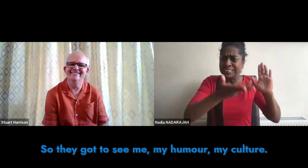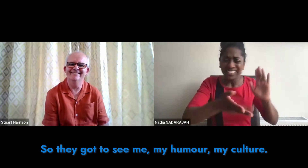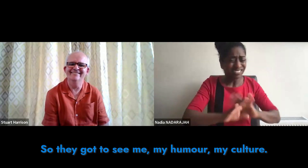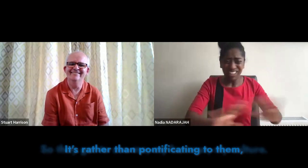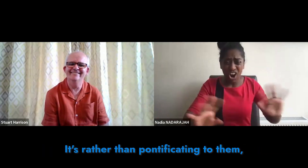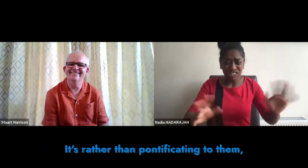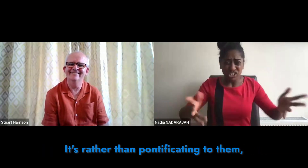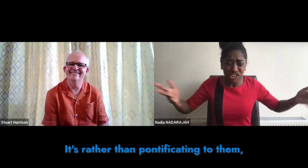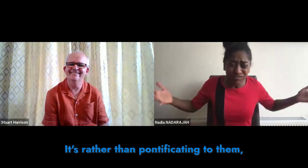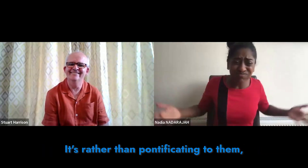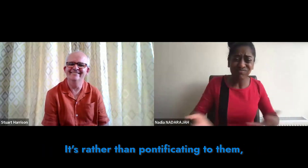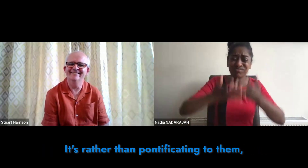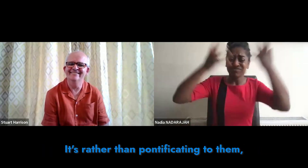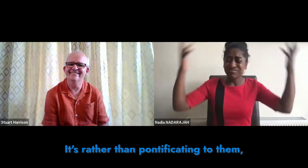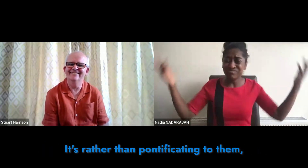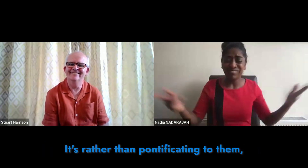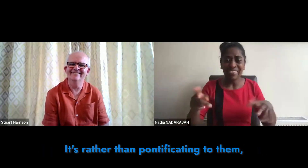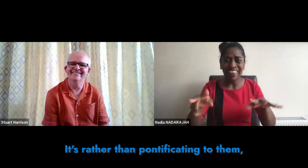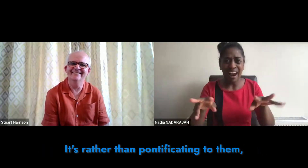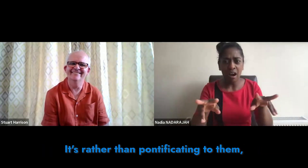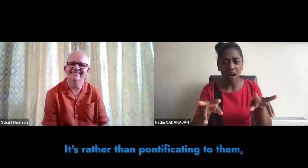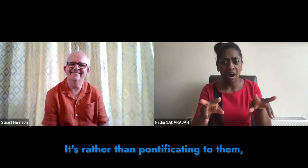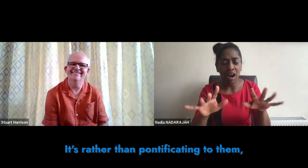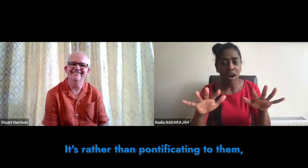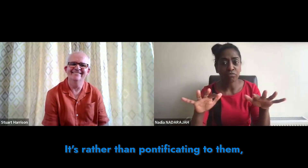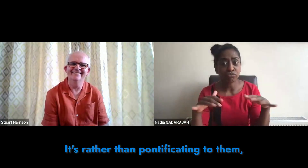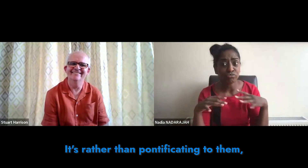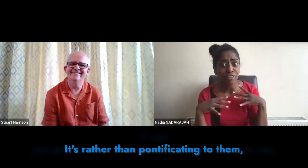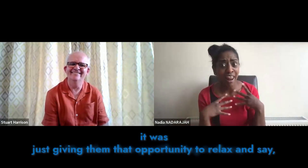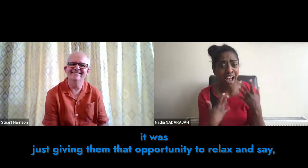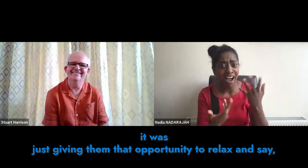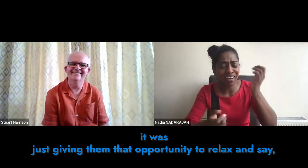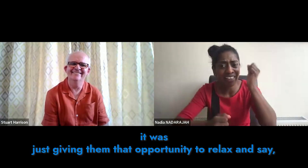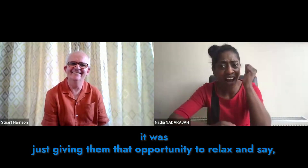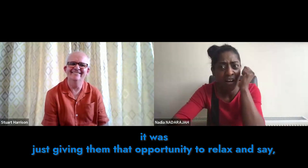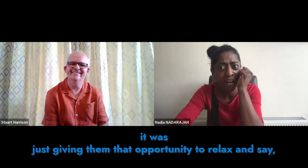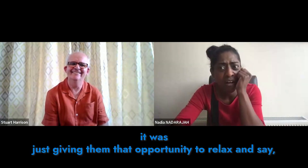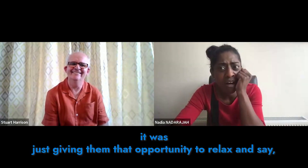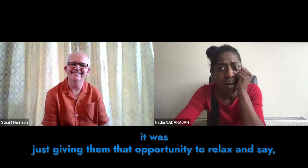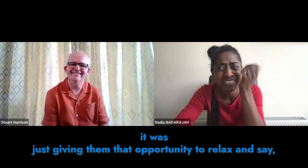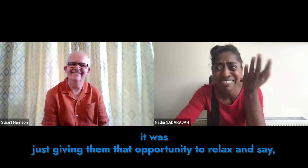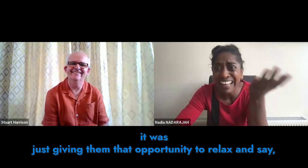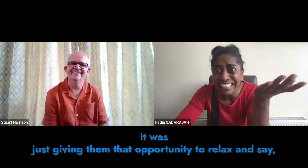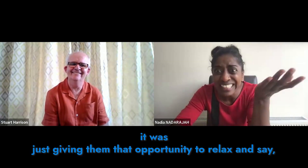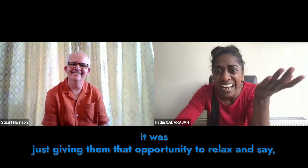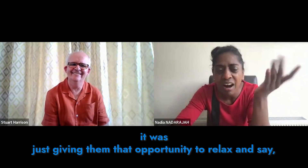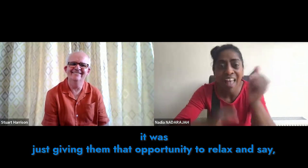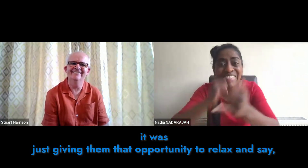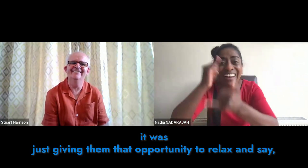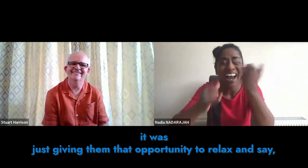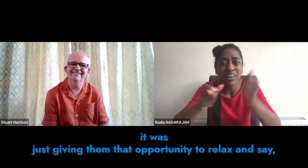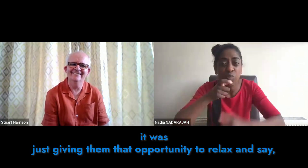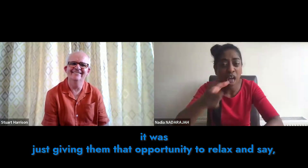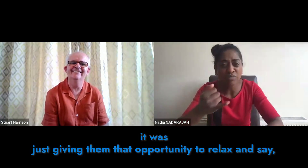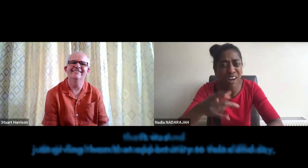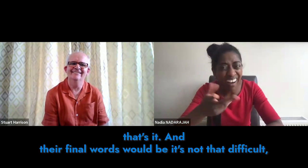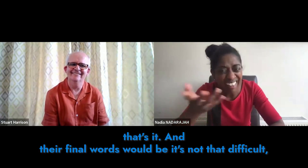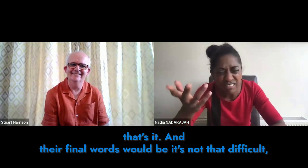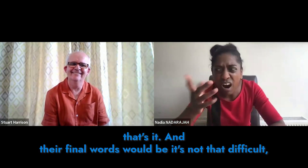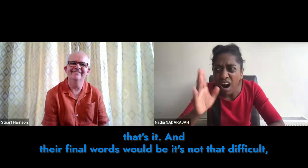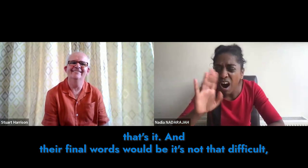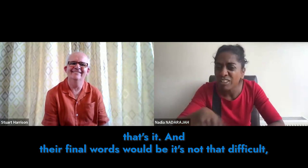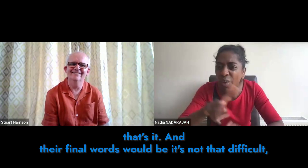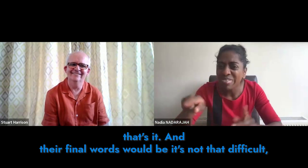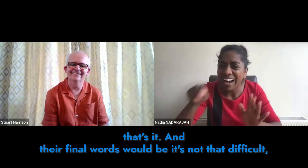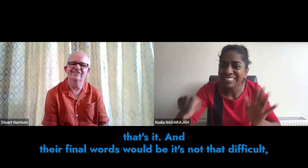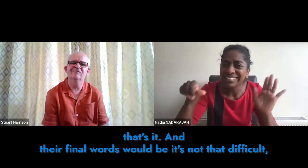my culture. It's rather than pontificating to them, it was just giving them that opportunity to relax and say, that's